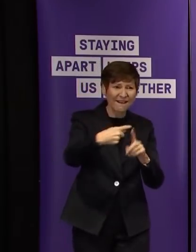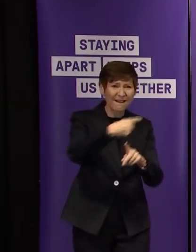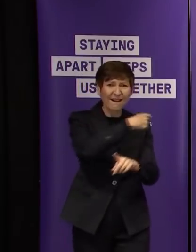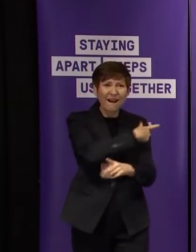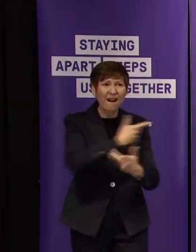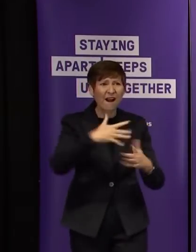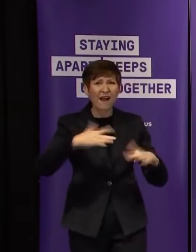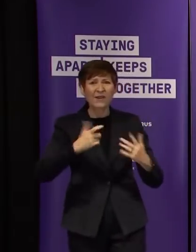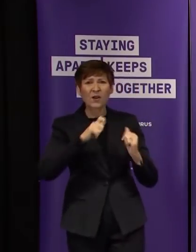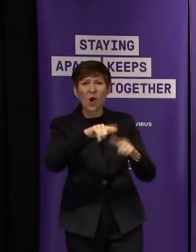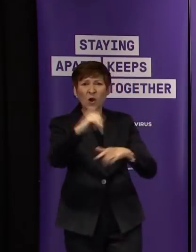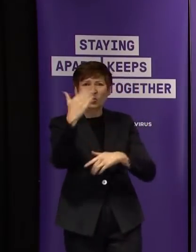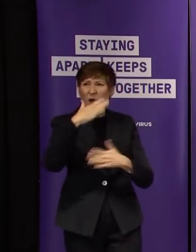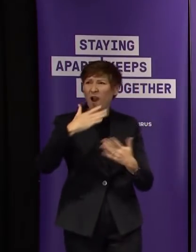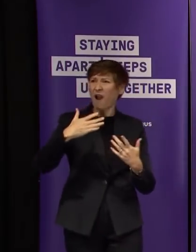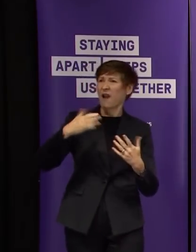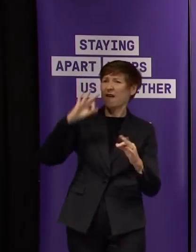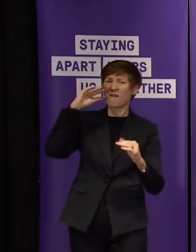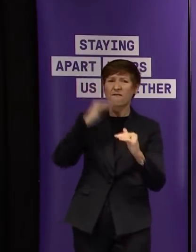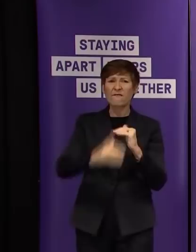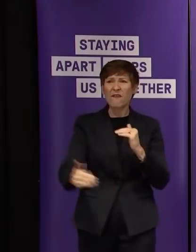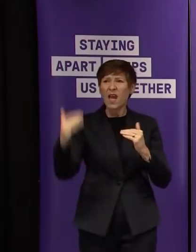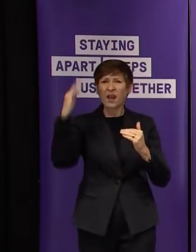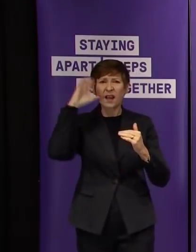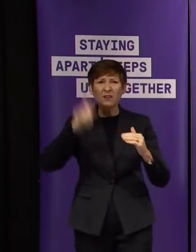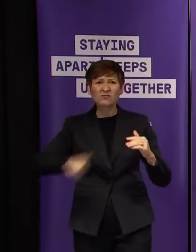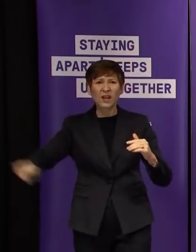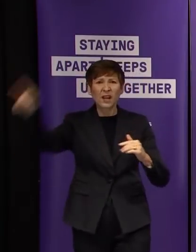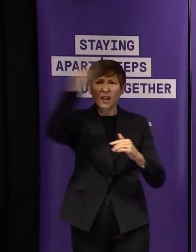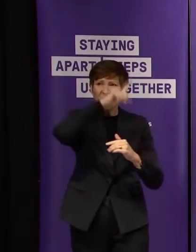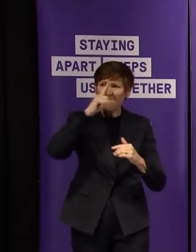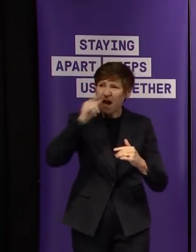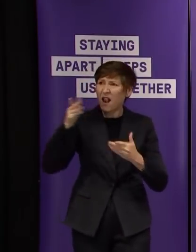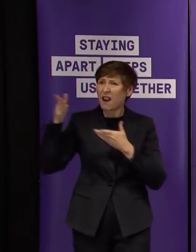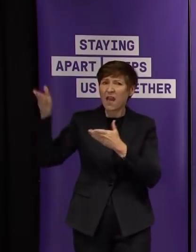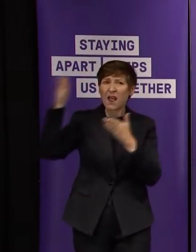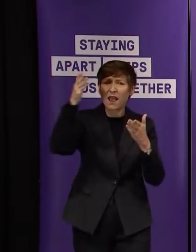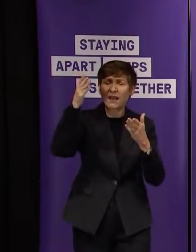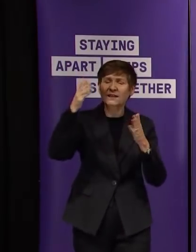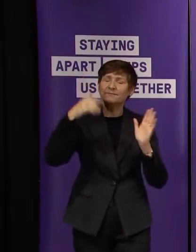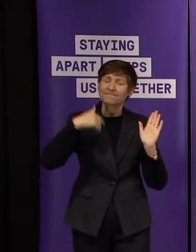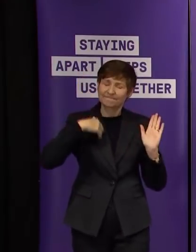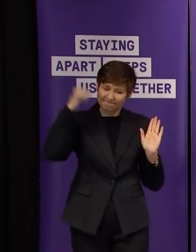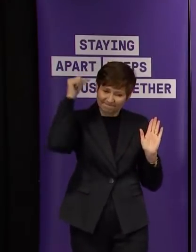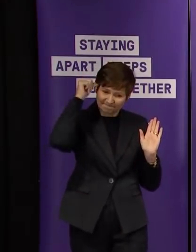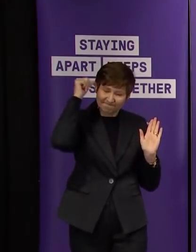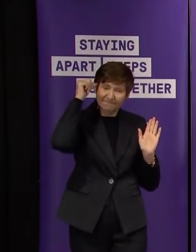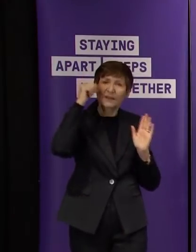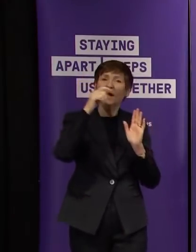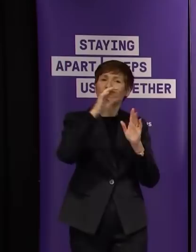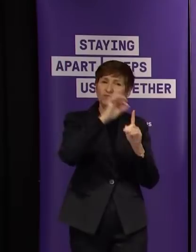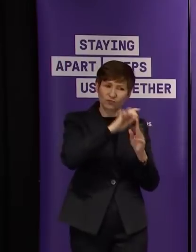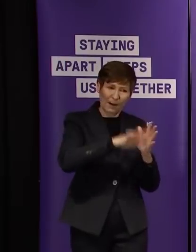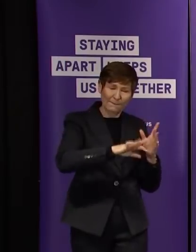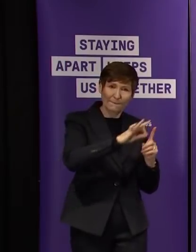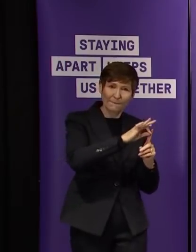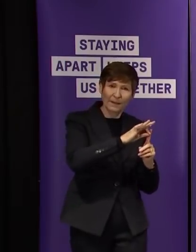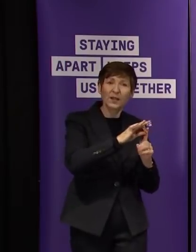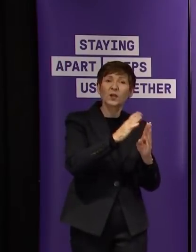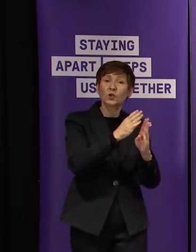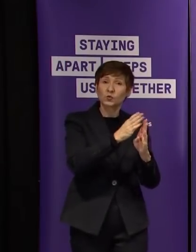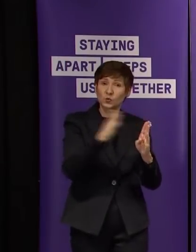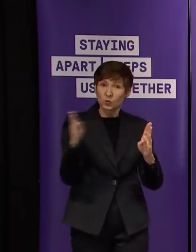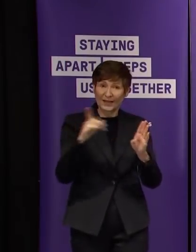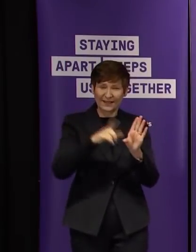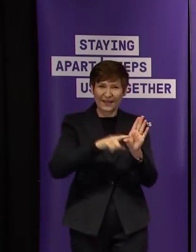said, I think at the last time I was at this press conference, for prep to year 11, we've got time.